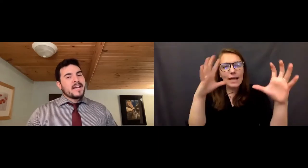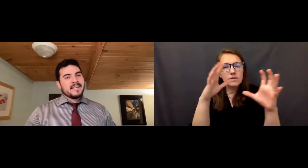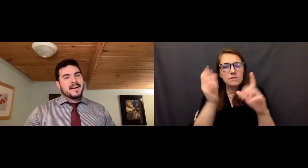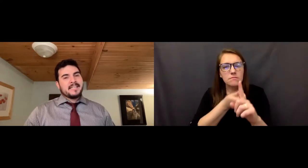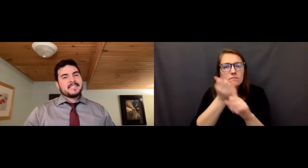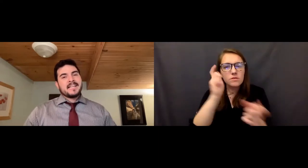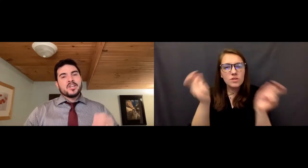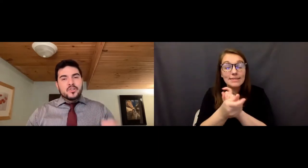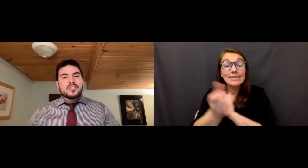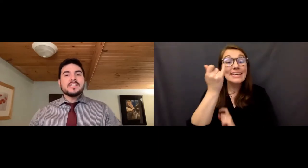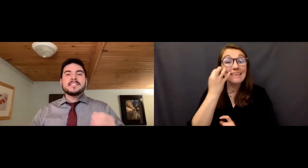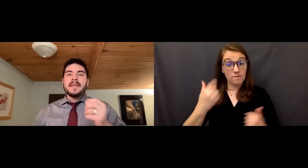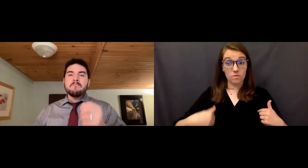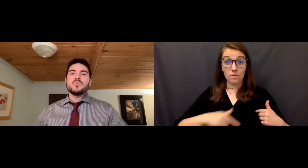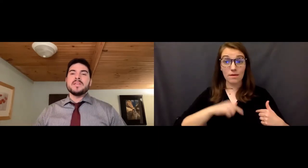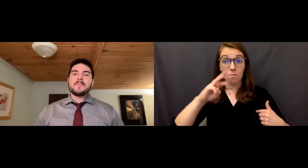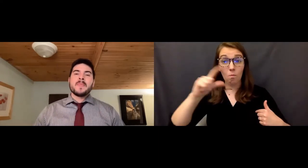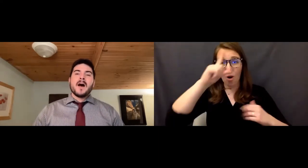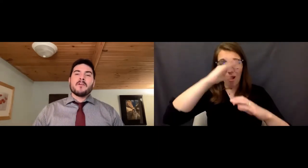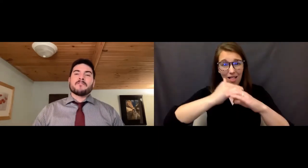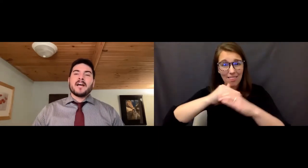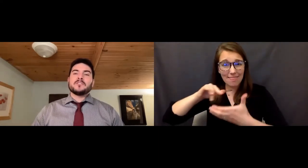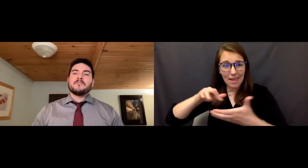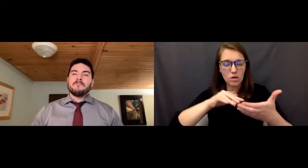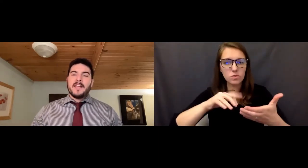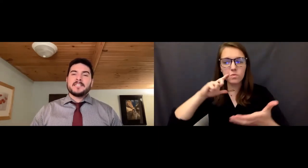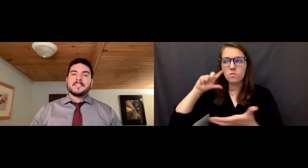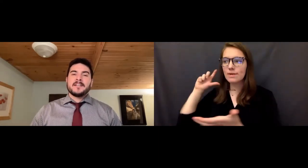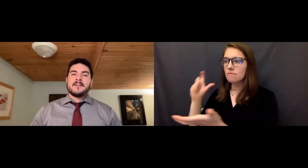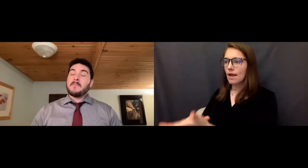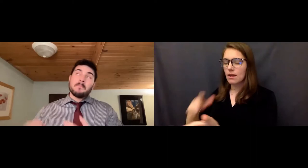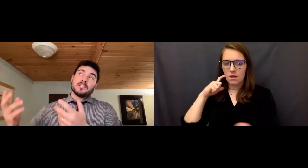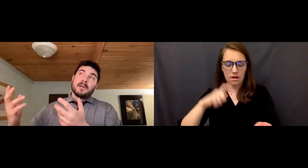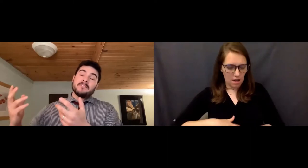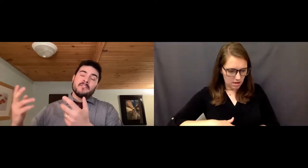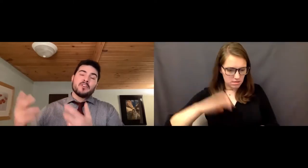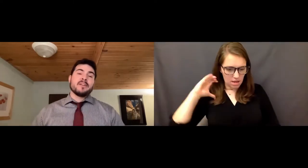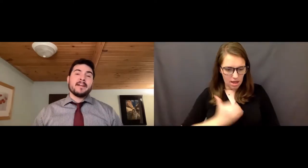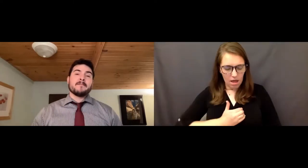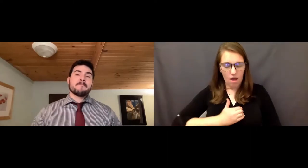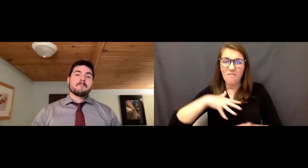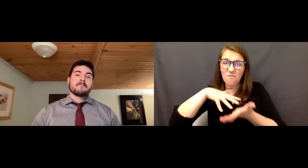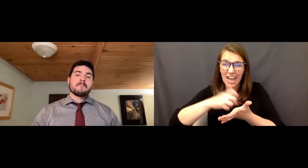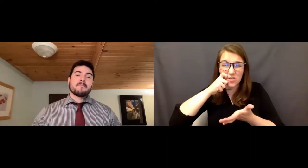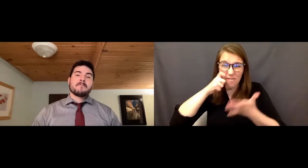to recognize the goodness and beauty of our fragile flesh from the perspective of the